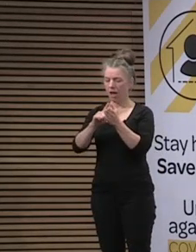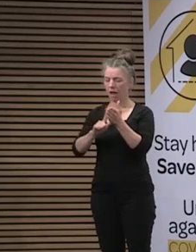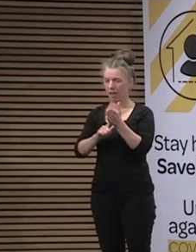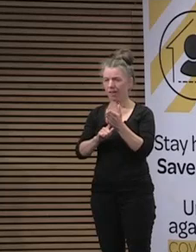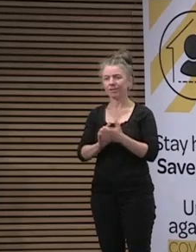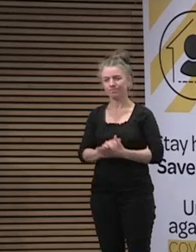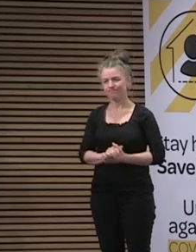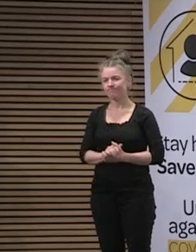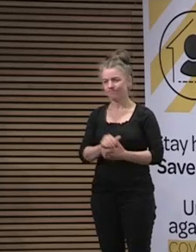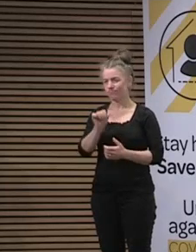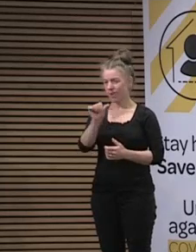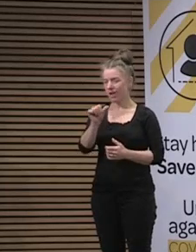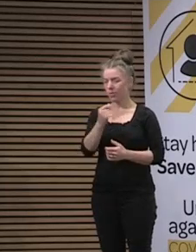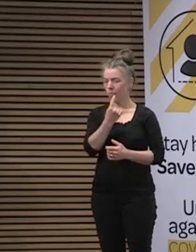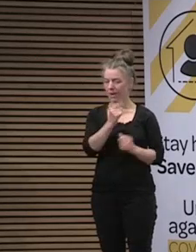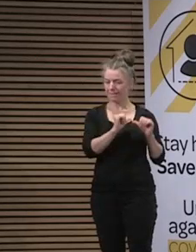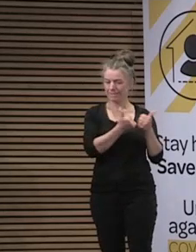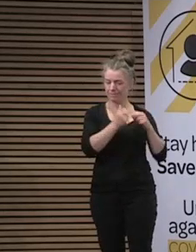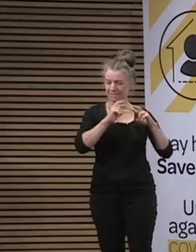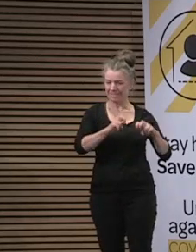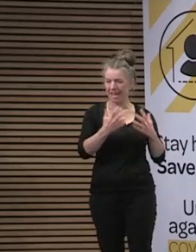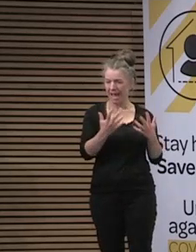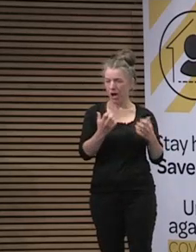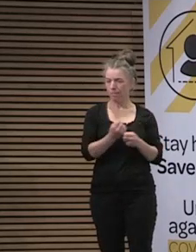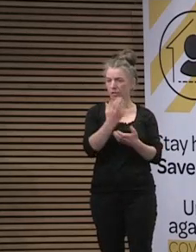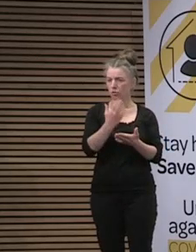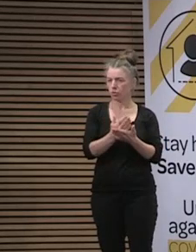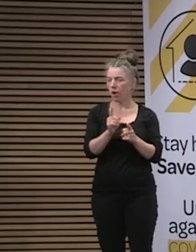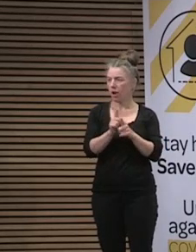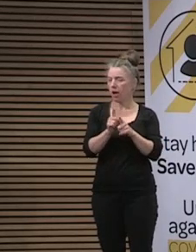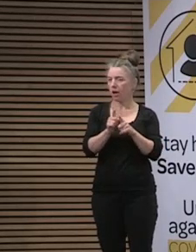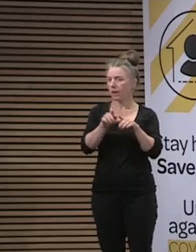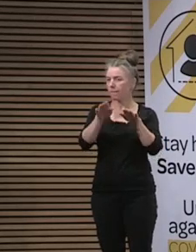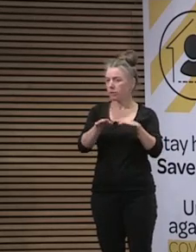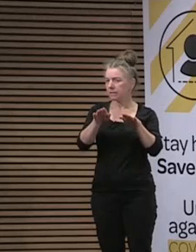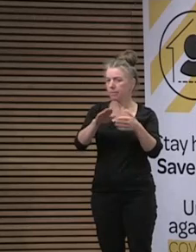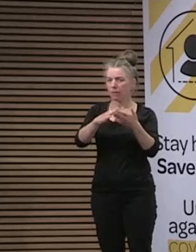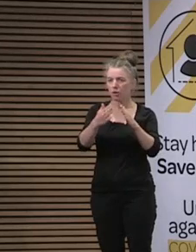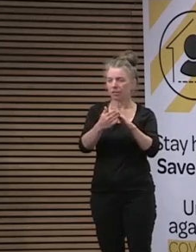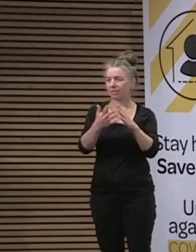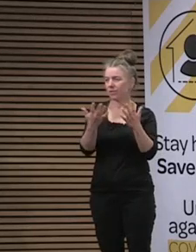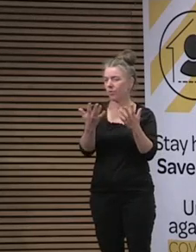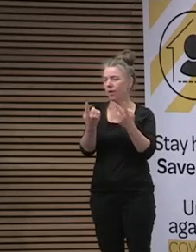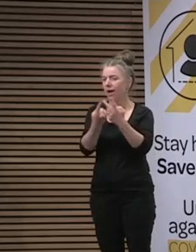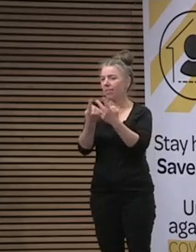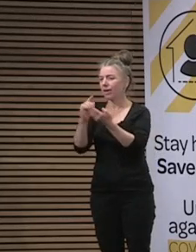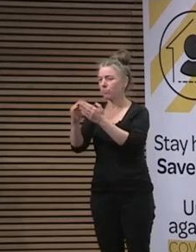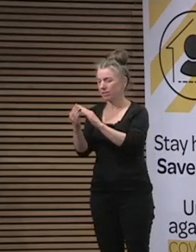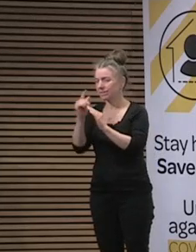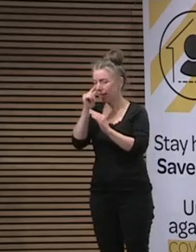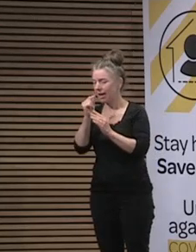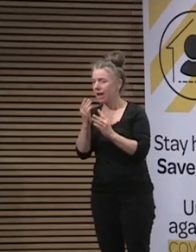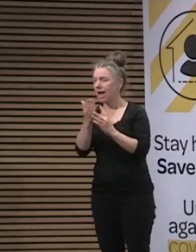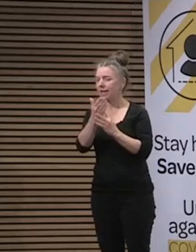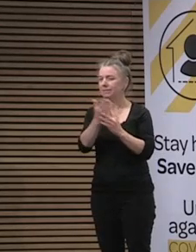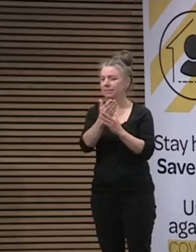had a team looking at ways that we can ensure the ongoing access to halal whilst still